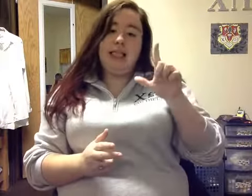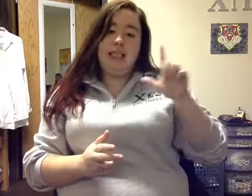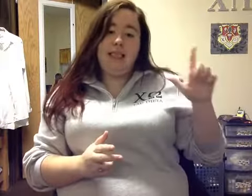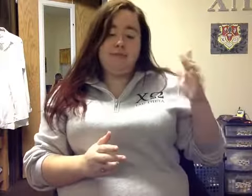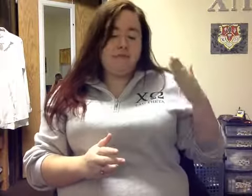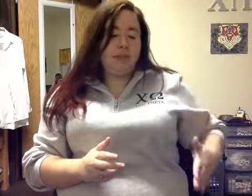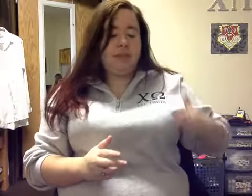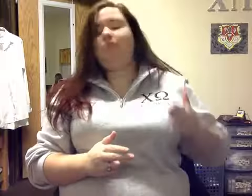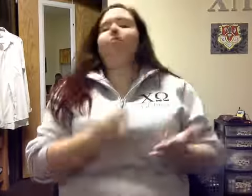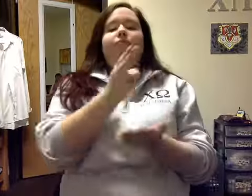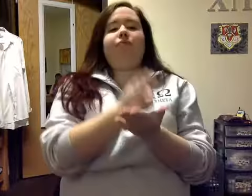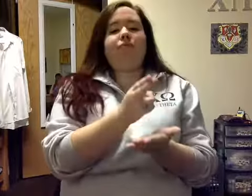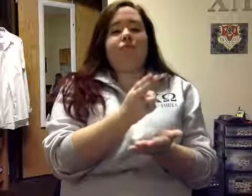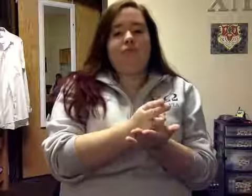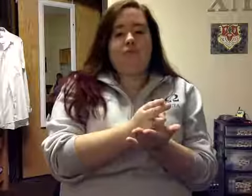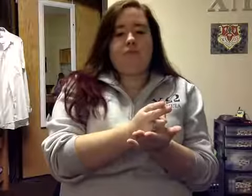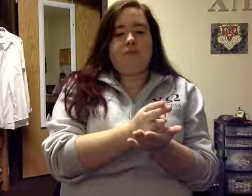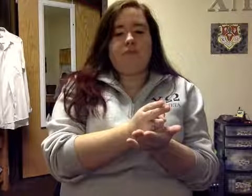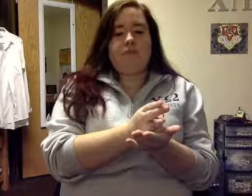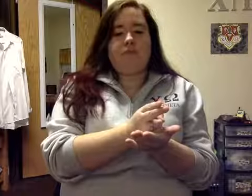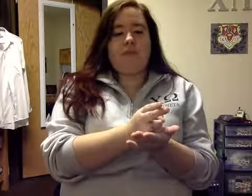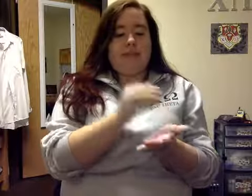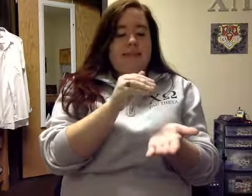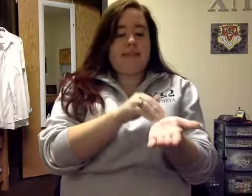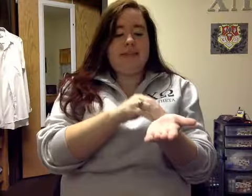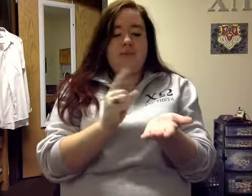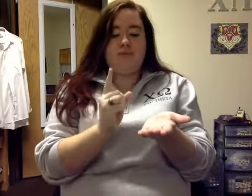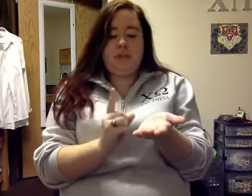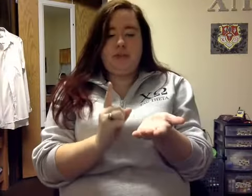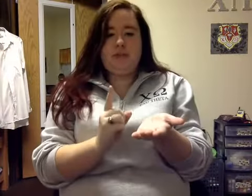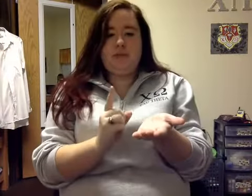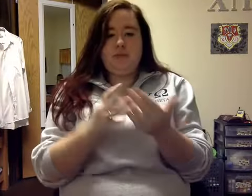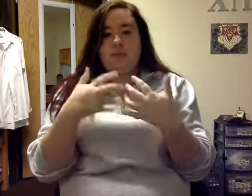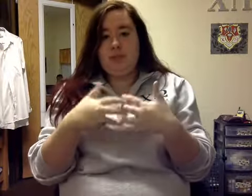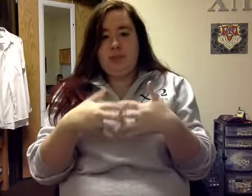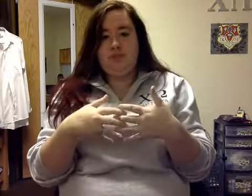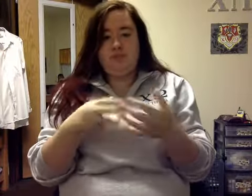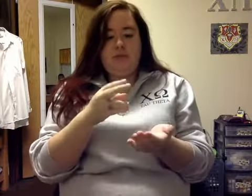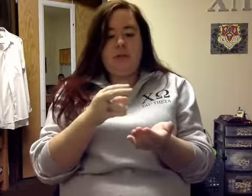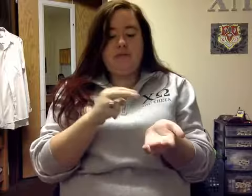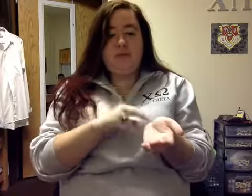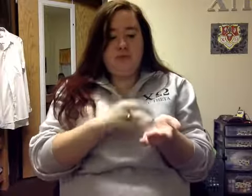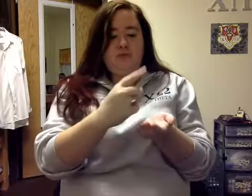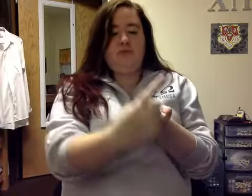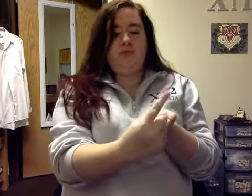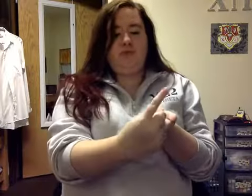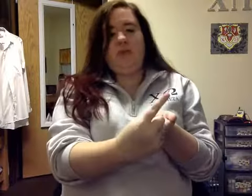head on a pillow. The doctor will be on this side with the instrument and a nurse will be at the head of the bed. The nurse is there to monitor you, watch your